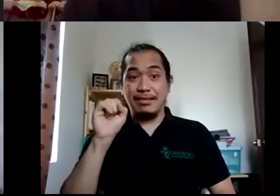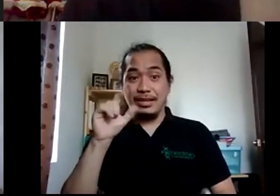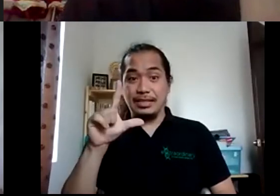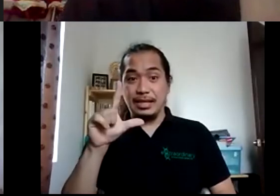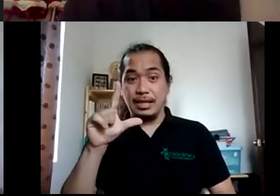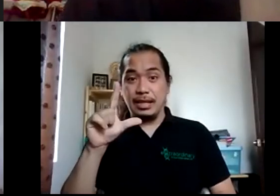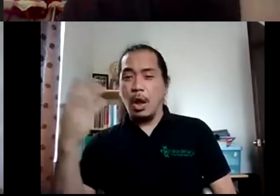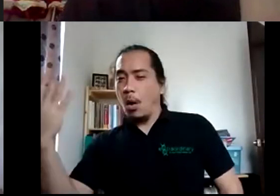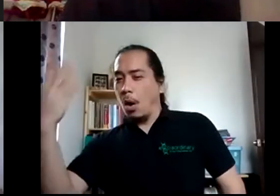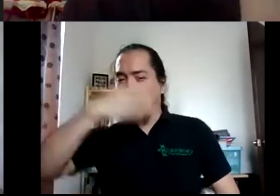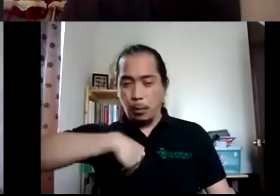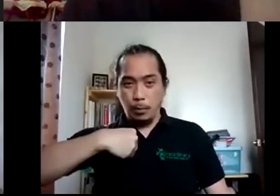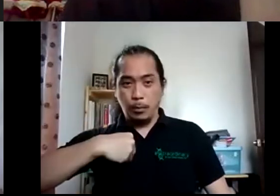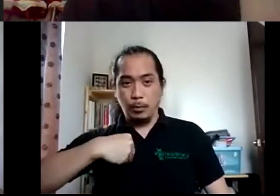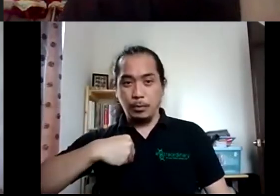alone is just one sign.